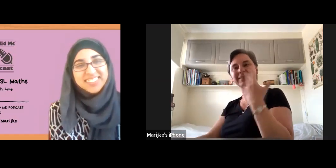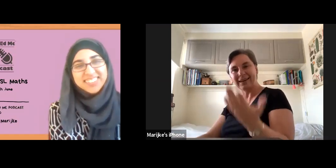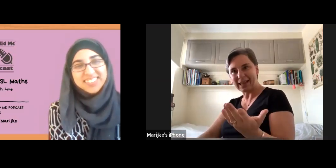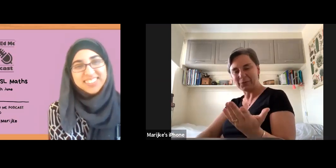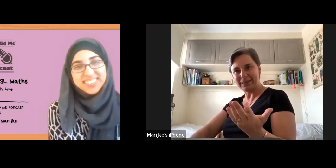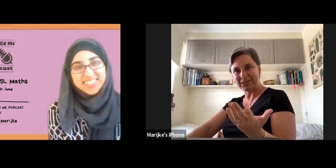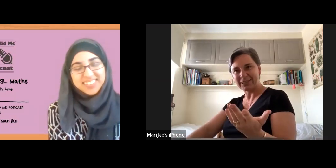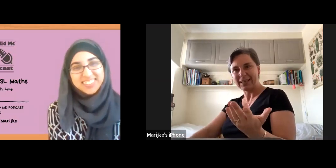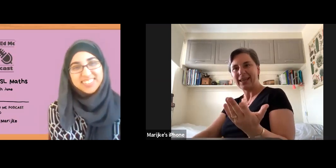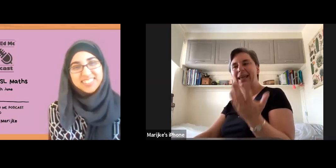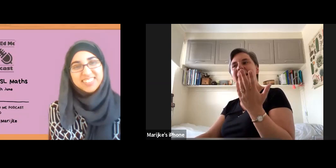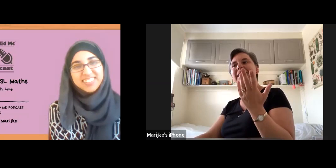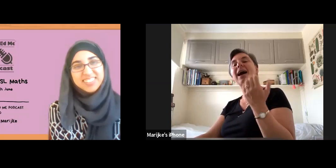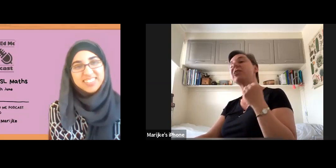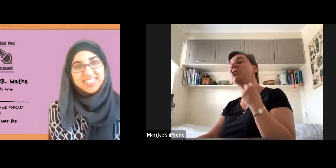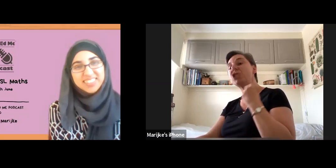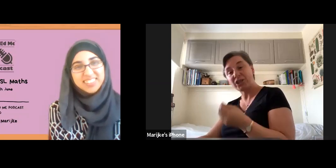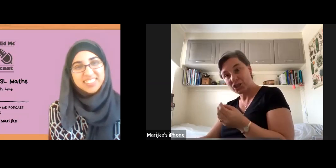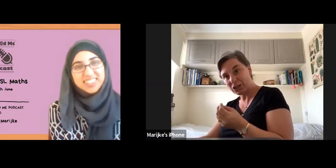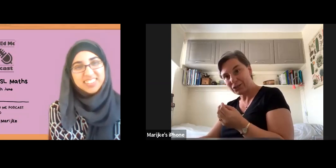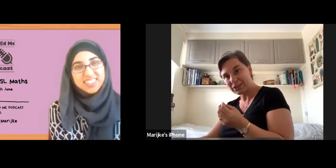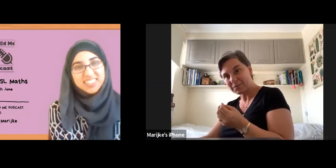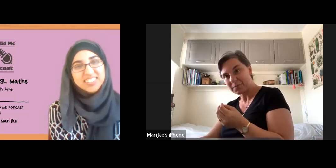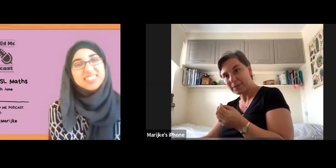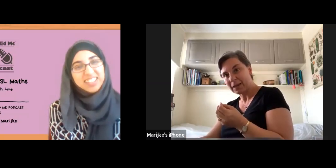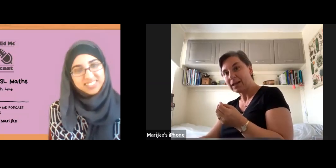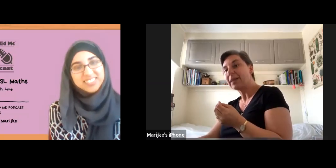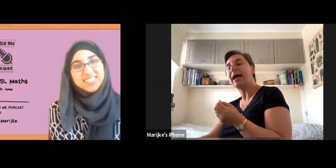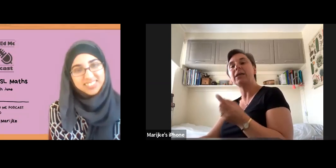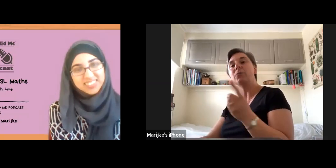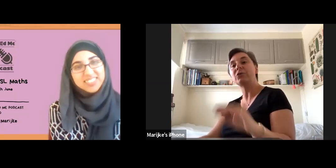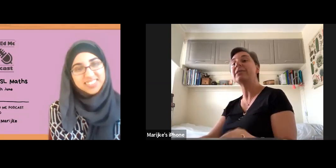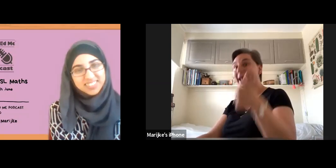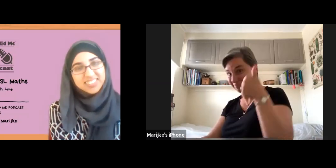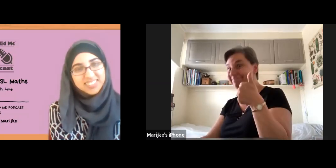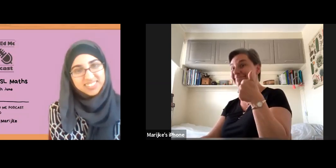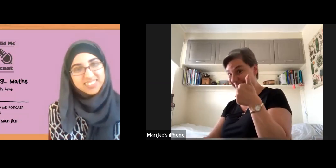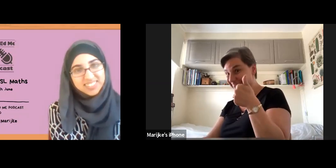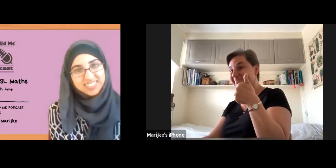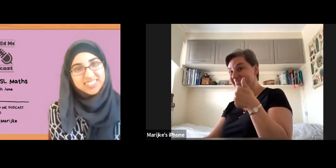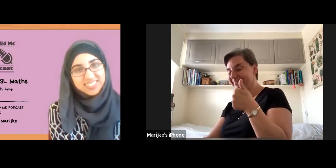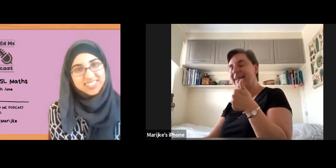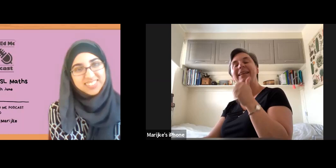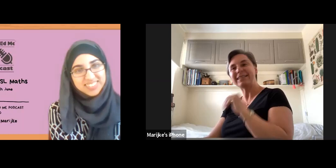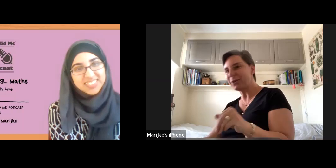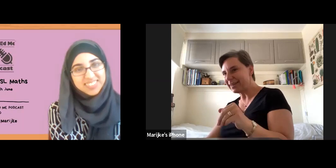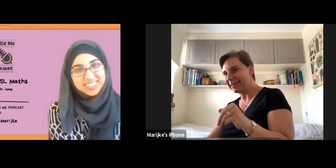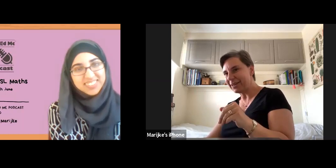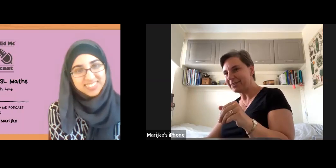sign language is actually gestures. Yeah. Like you would say, that is not sign language. That